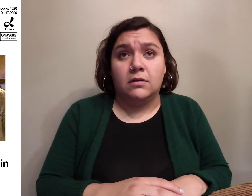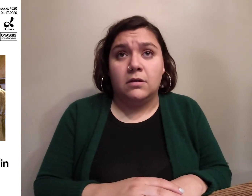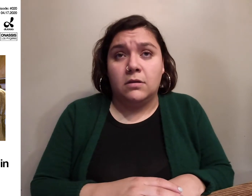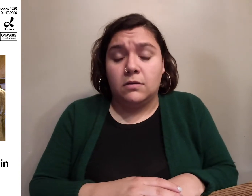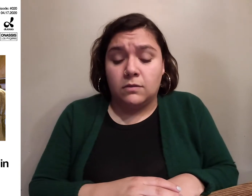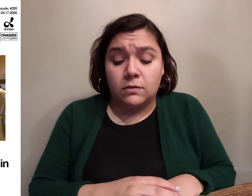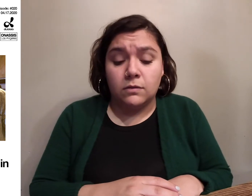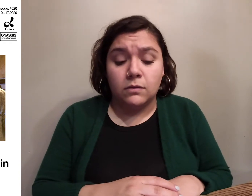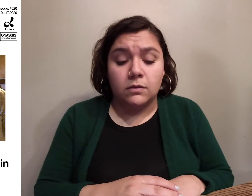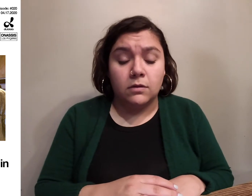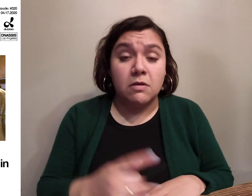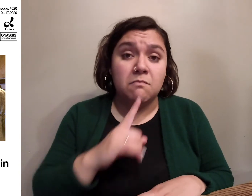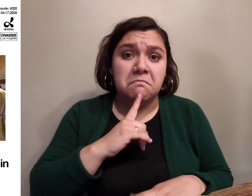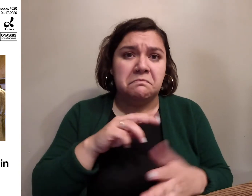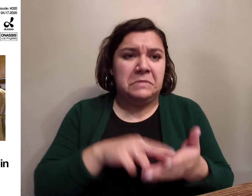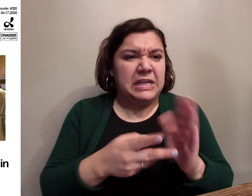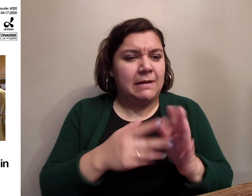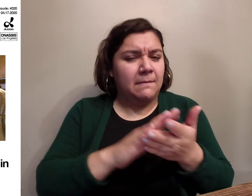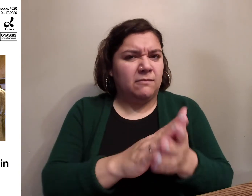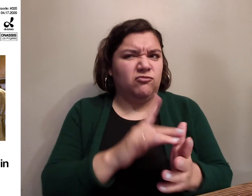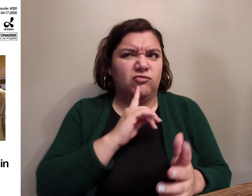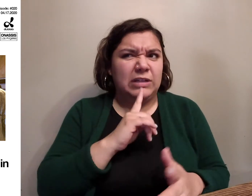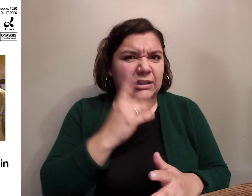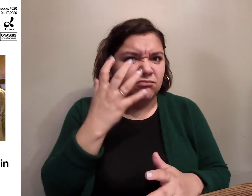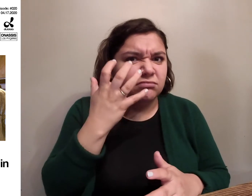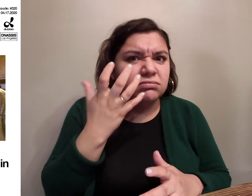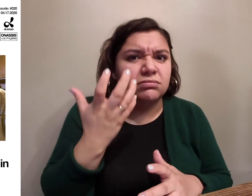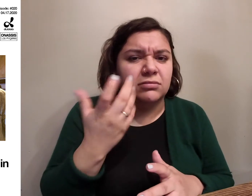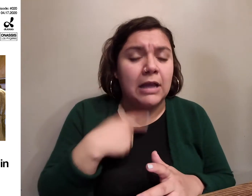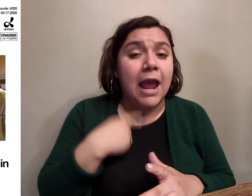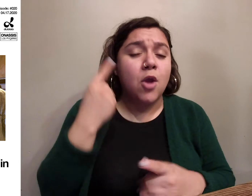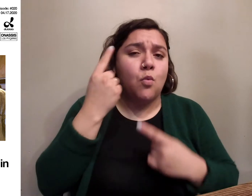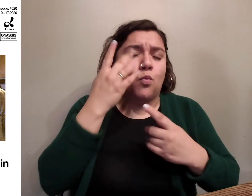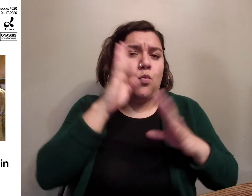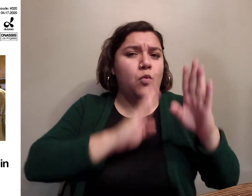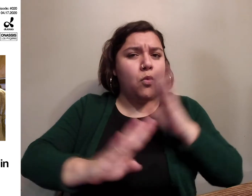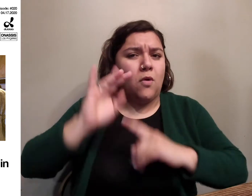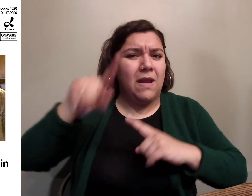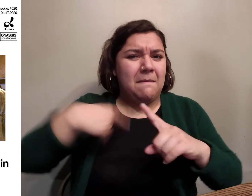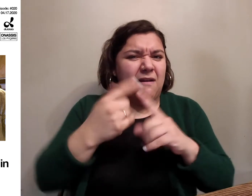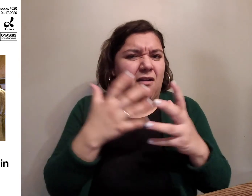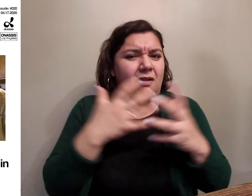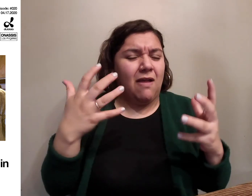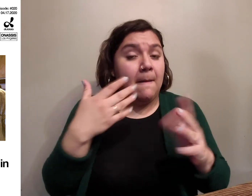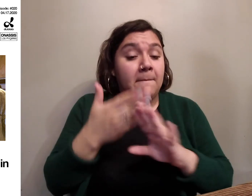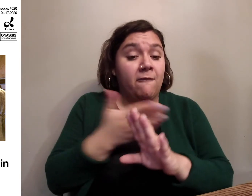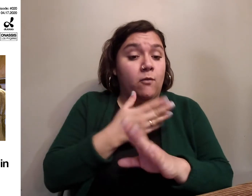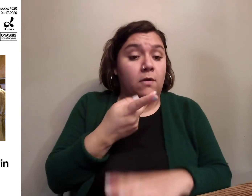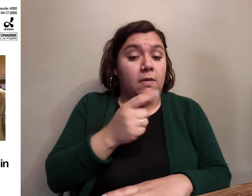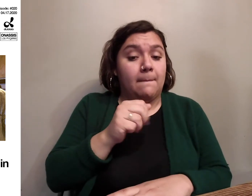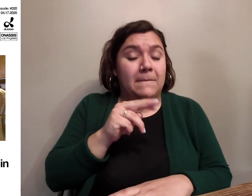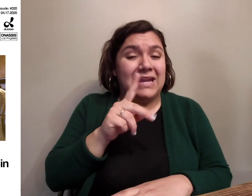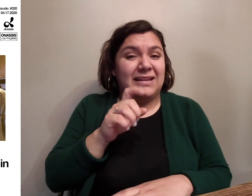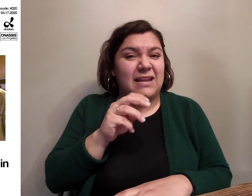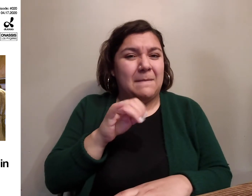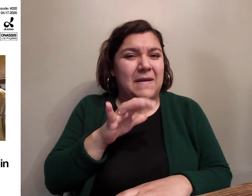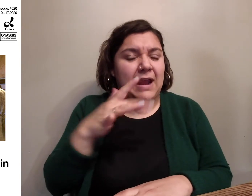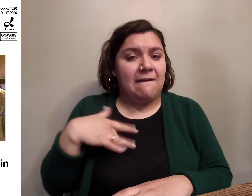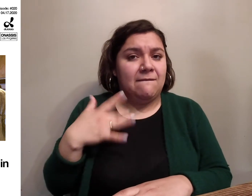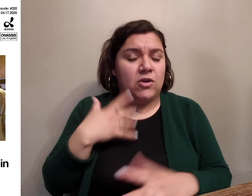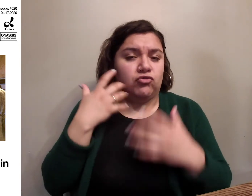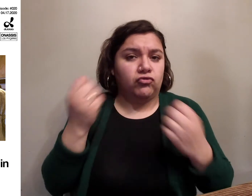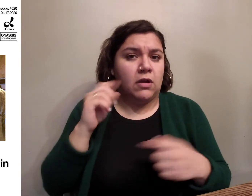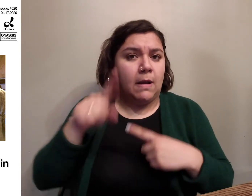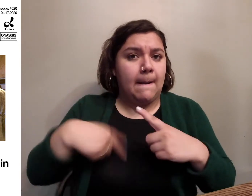maddening. And I worry about that a great deal, because even before the pandemic, I felt very strongly that Generation Z was